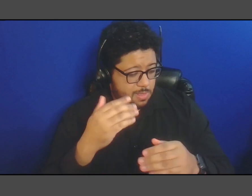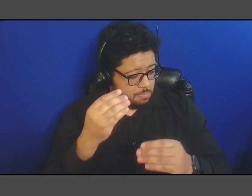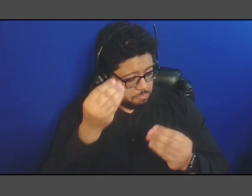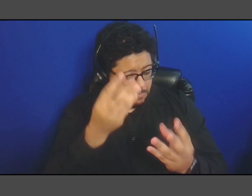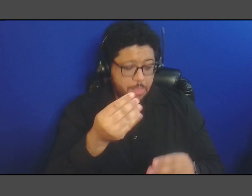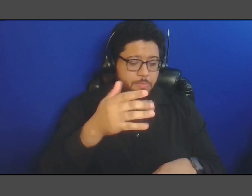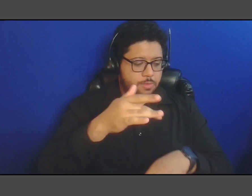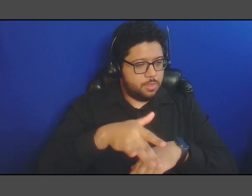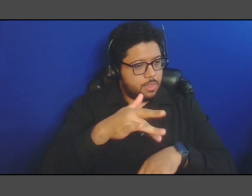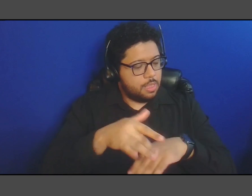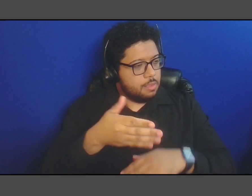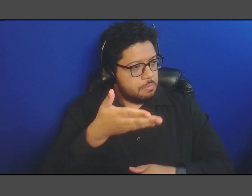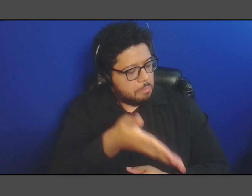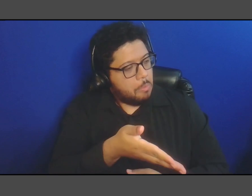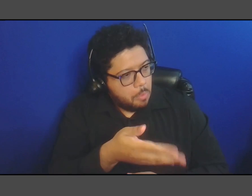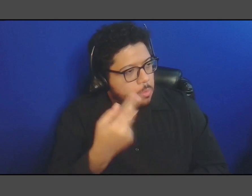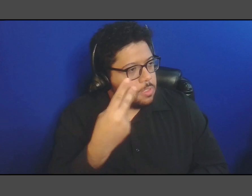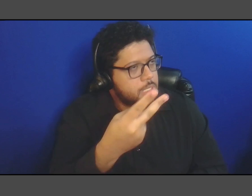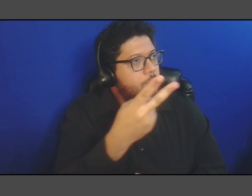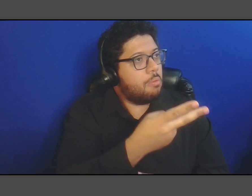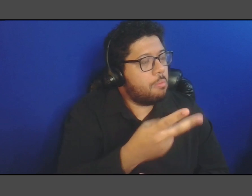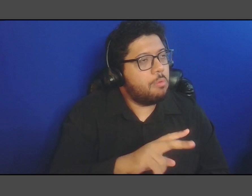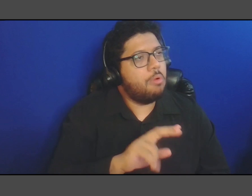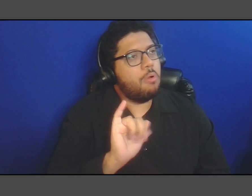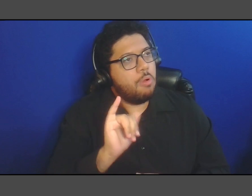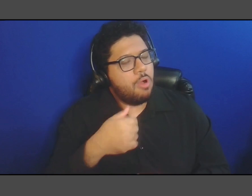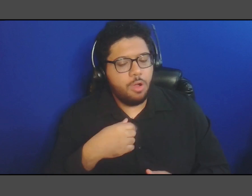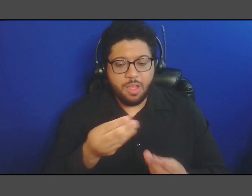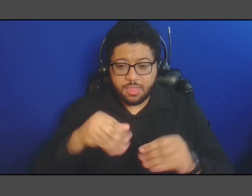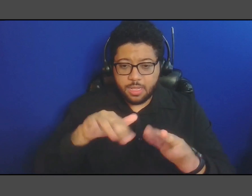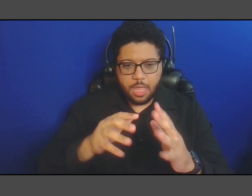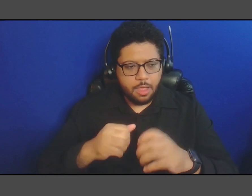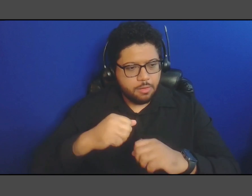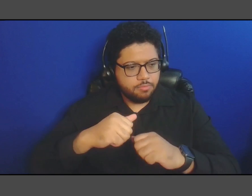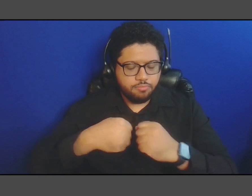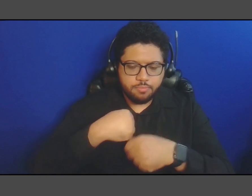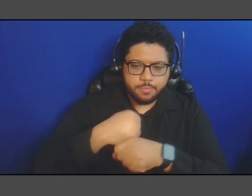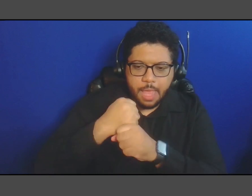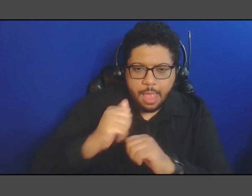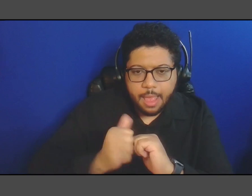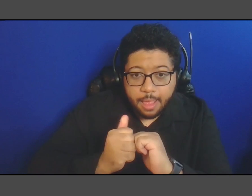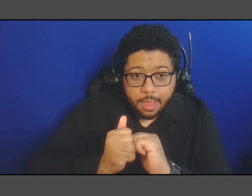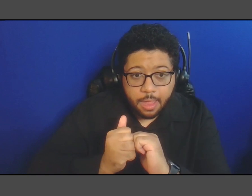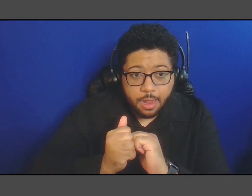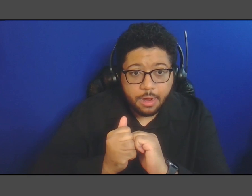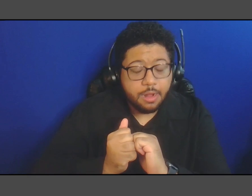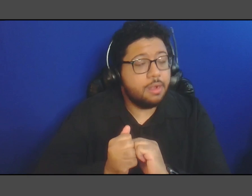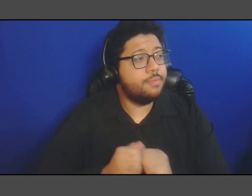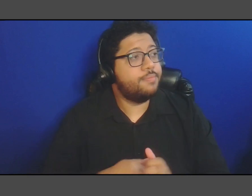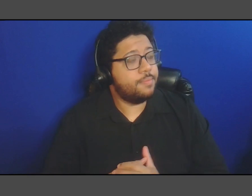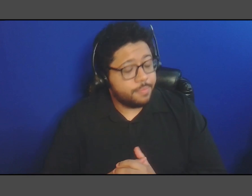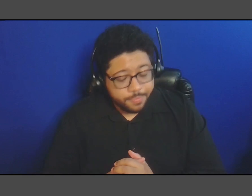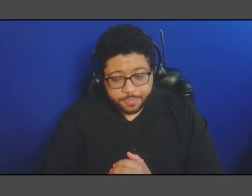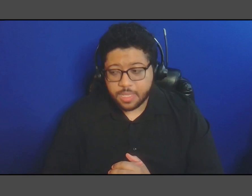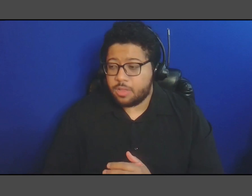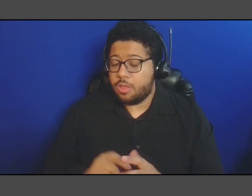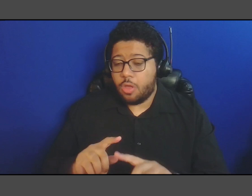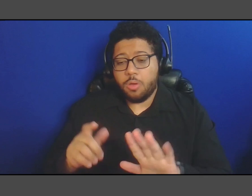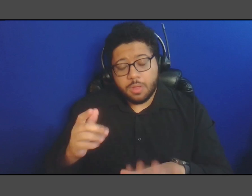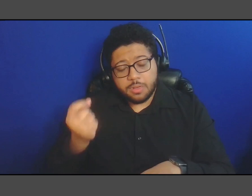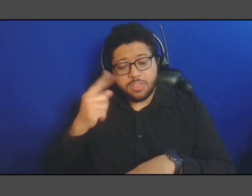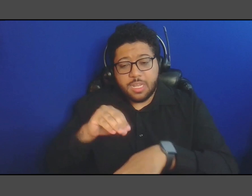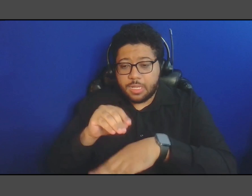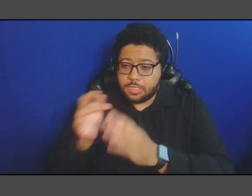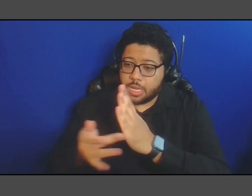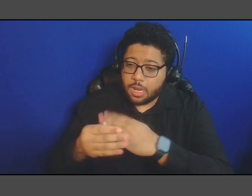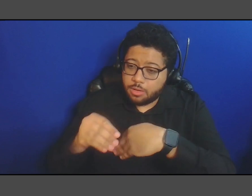technology plays a very large role. We have interpreters out there who work on our public lands,